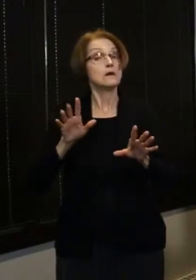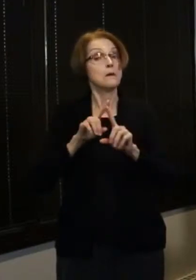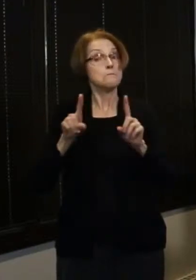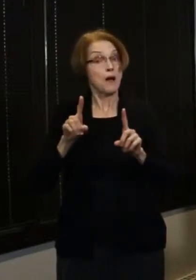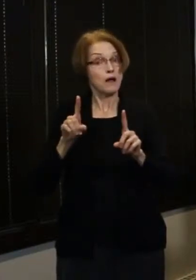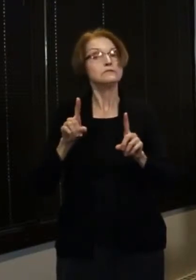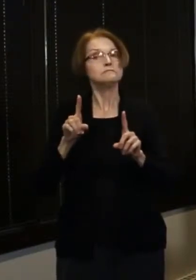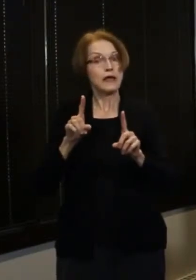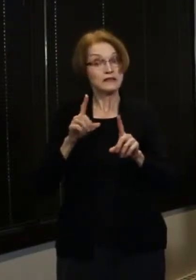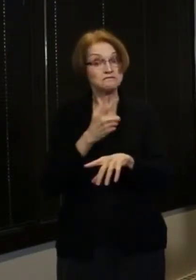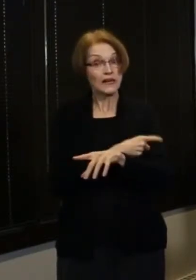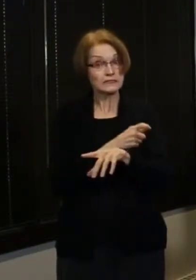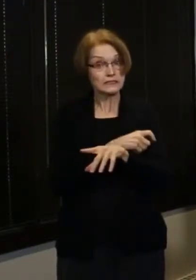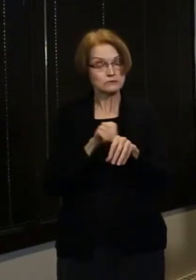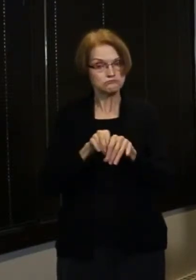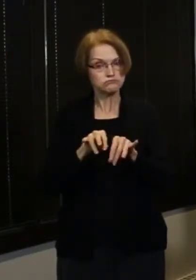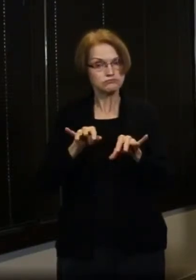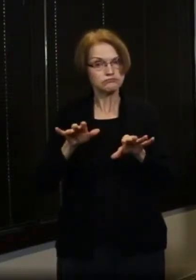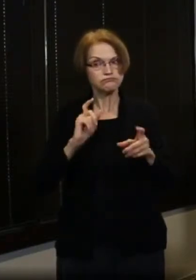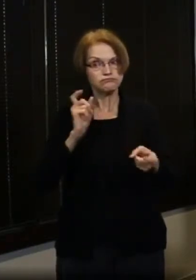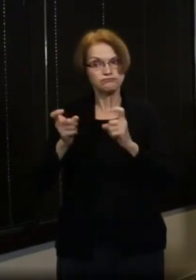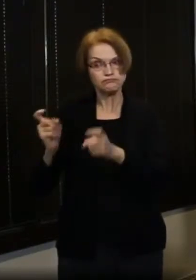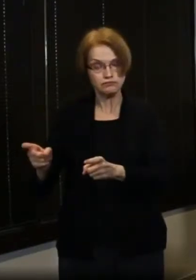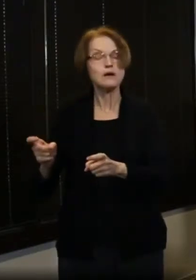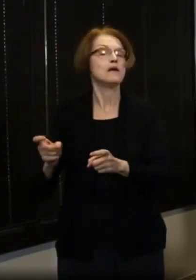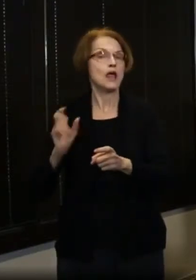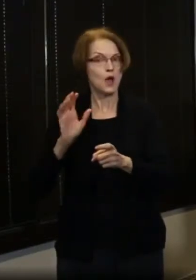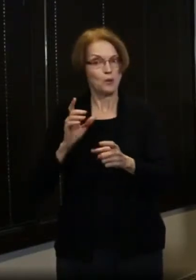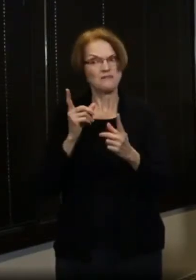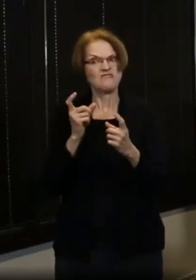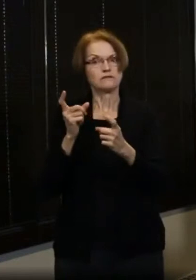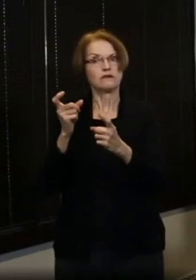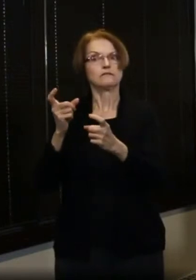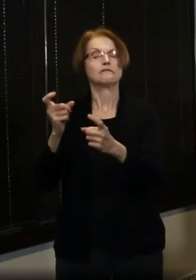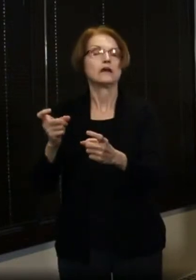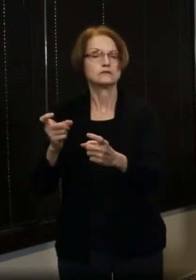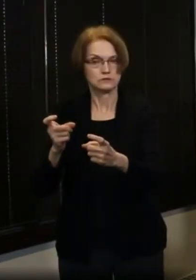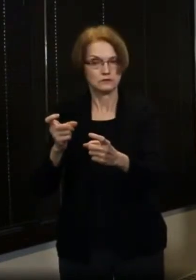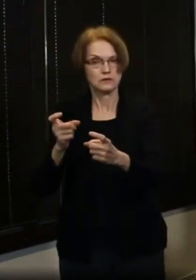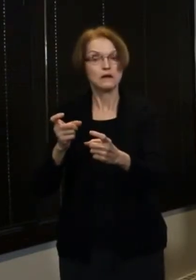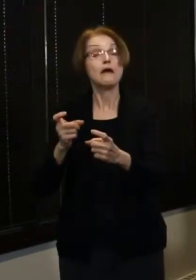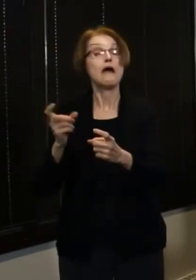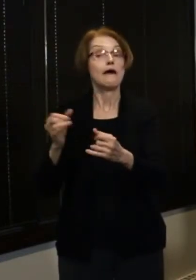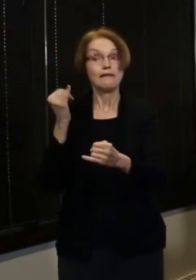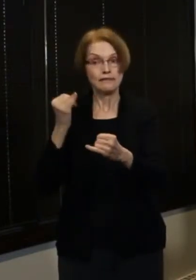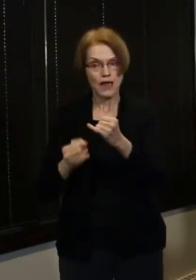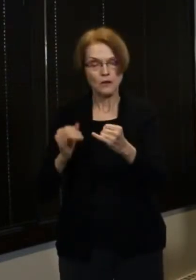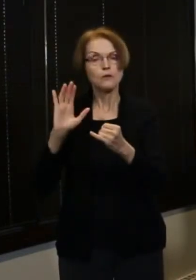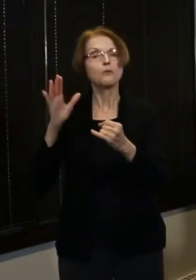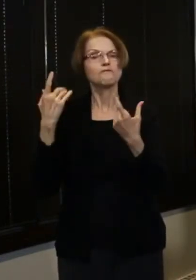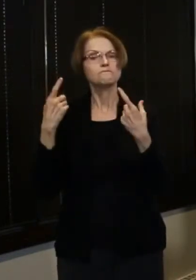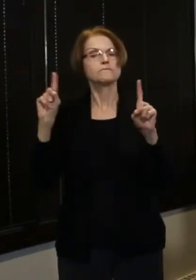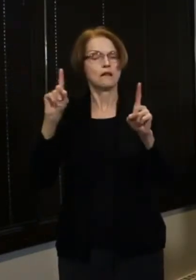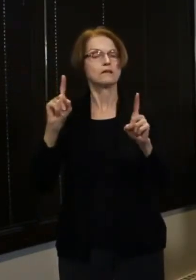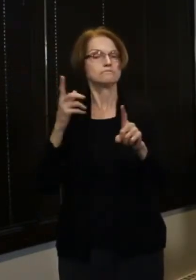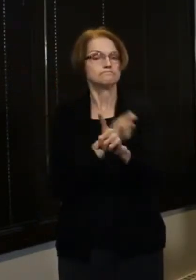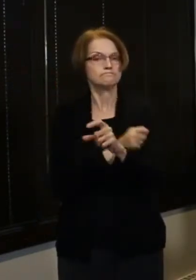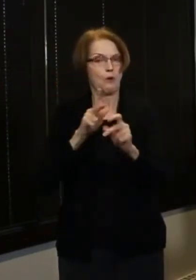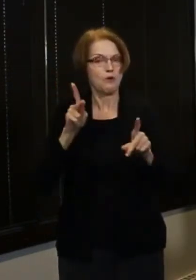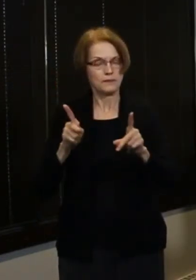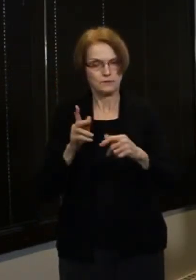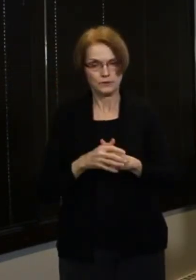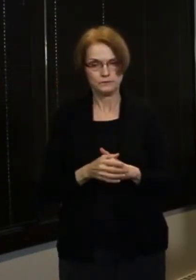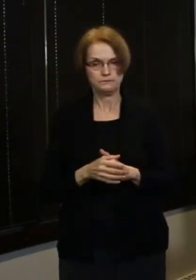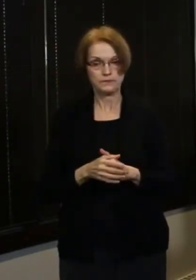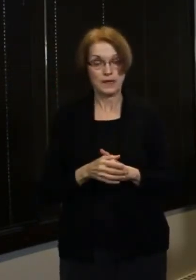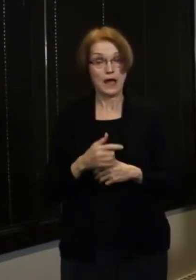faster rate, and we will get to everybody in the population. And I believe that we will still get vaccine